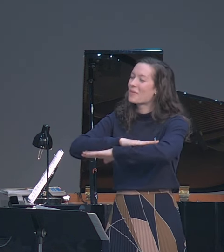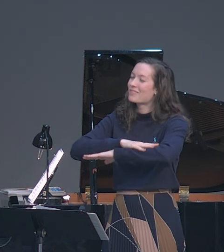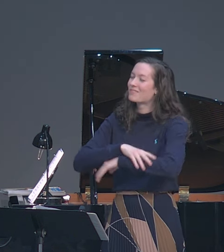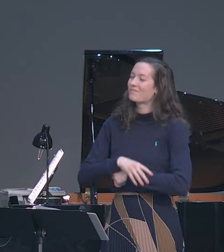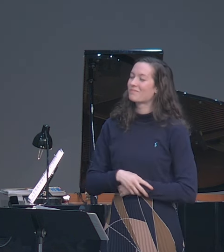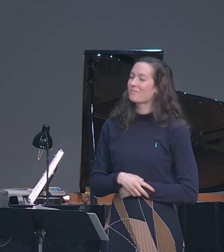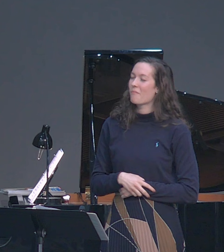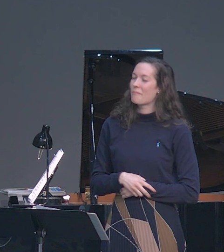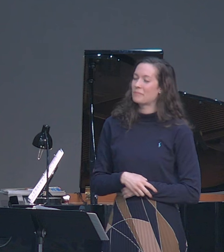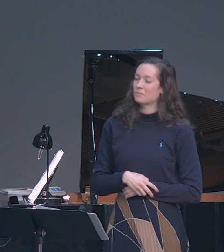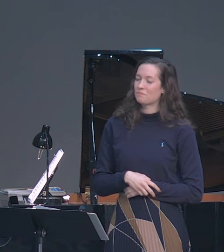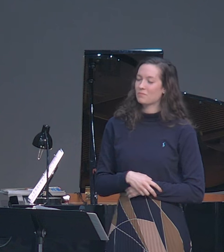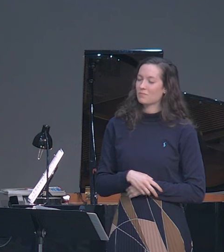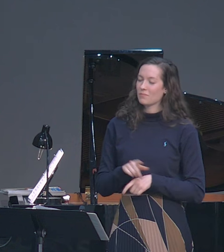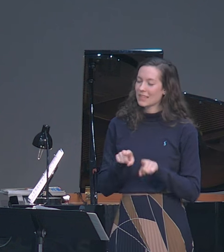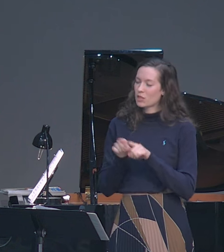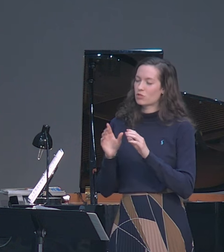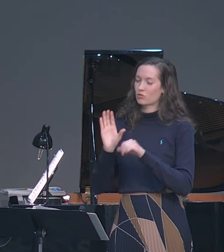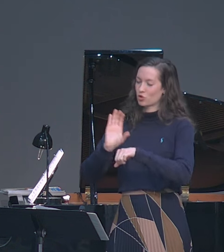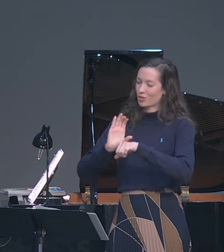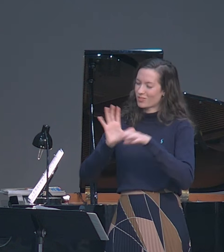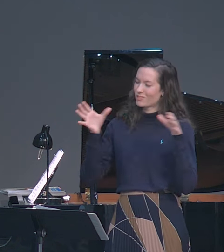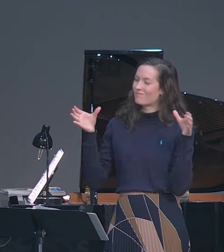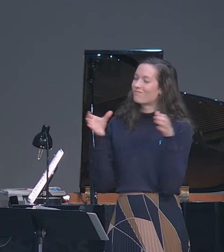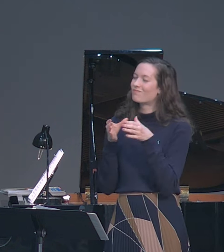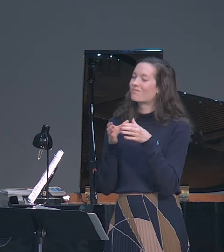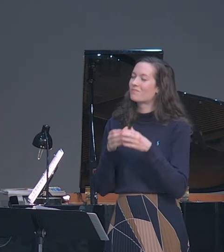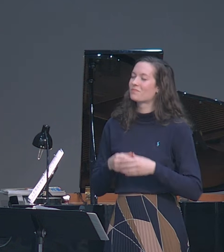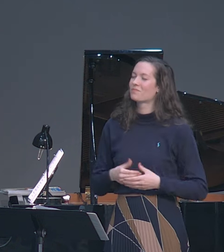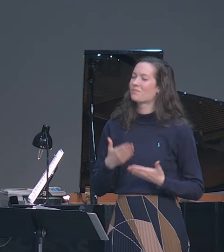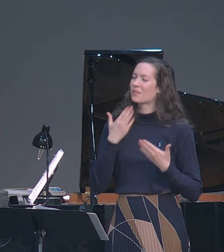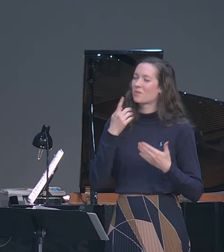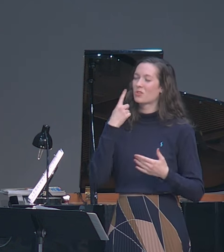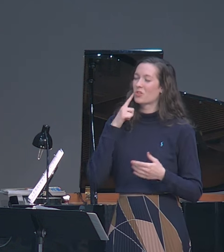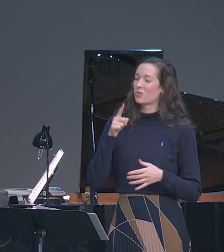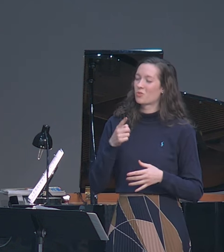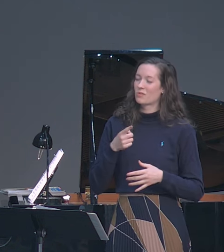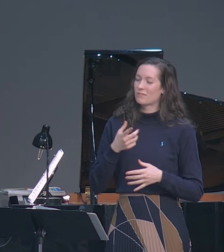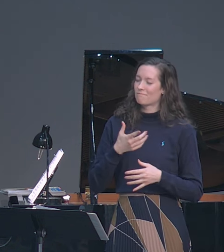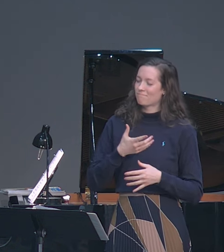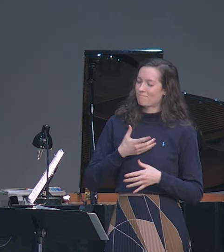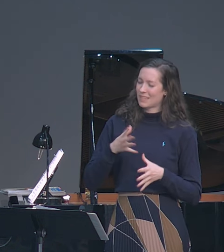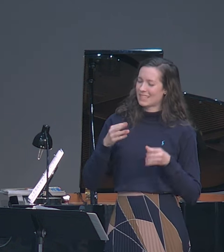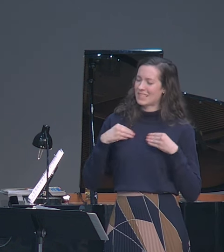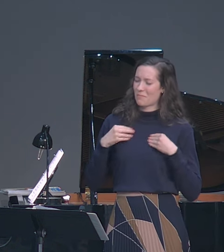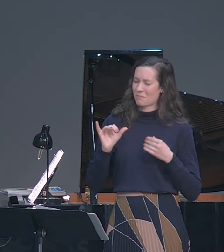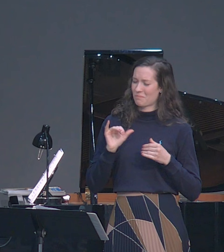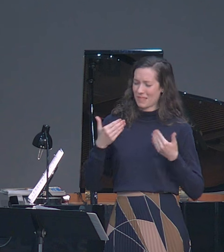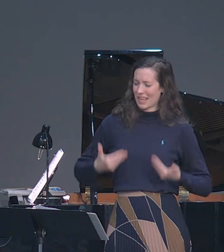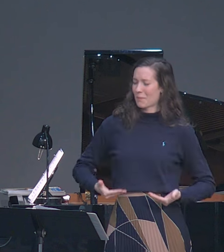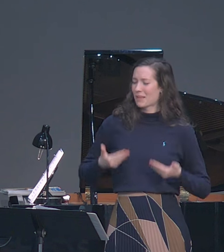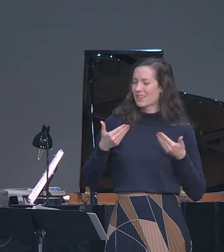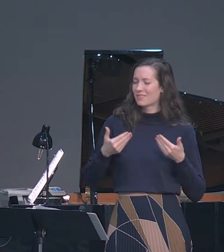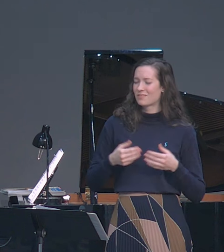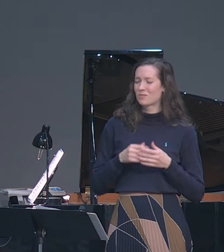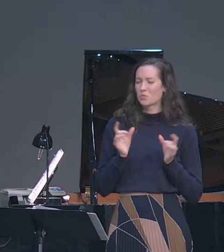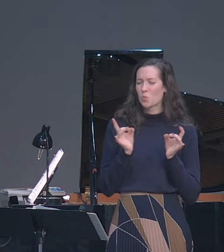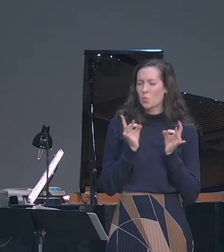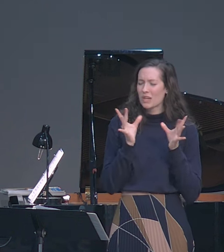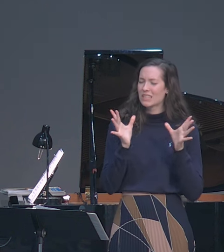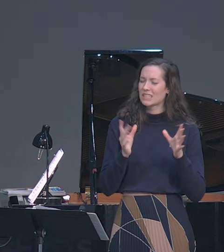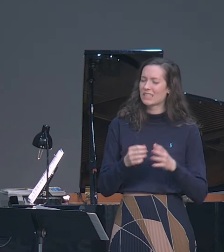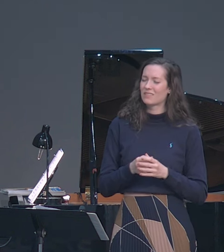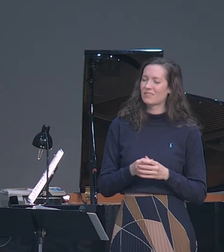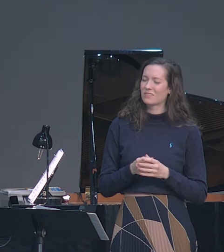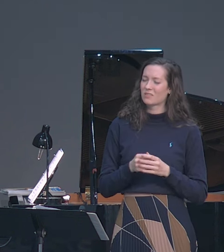I'm so thankful that you took someone like me, Lord, wicked and, Lord, full of